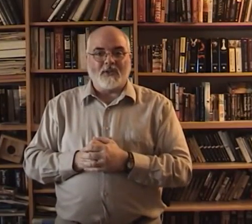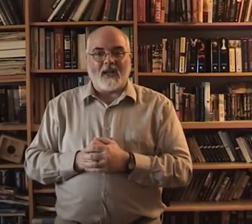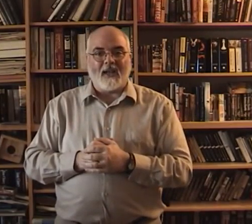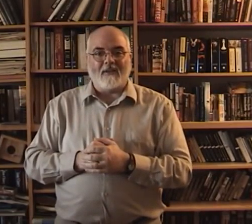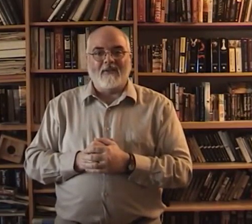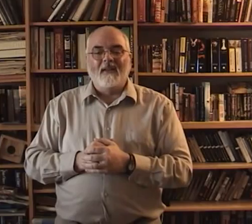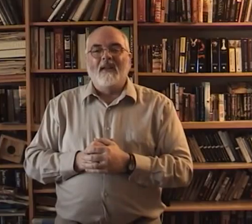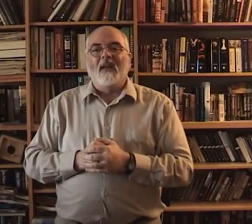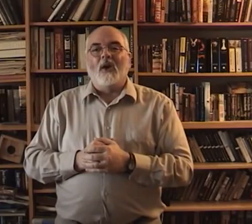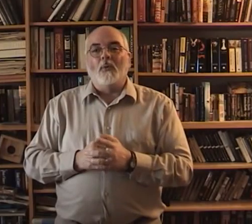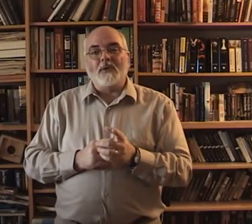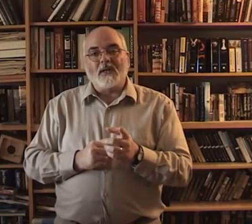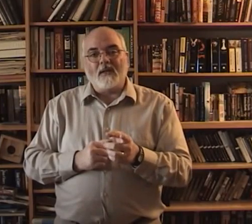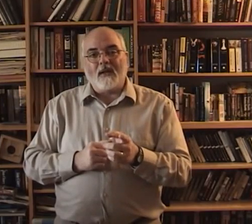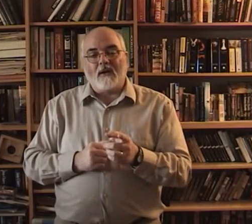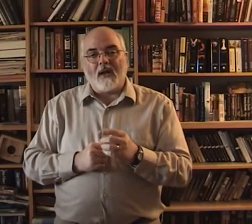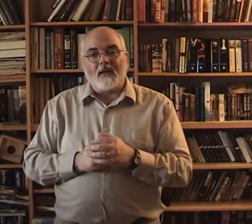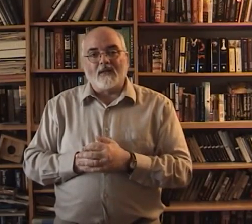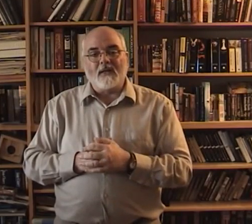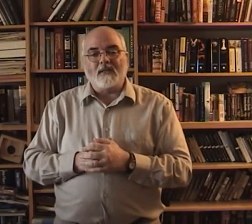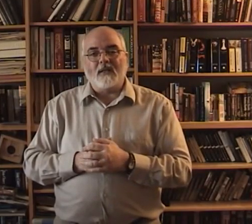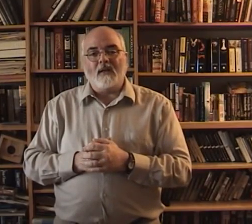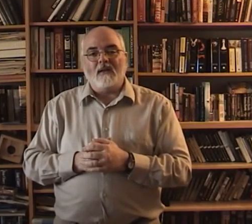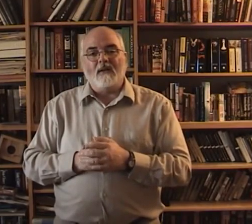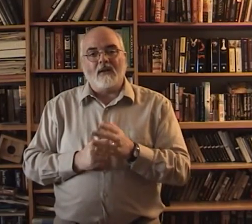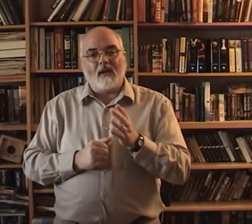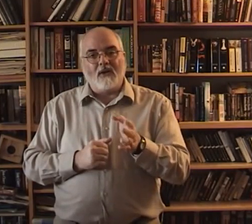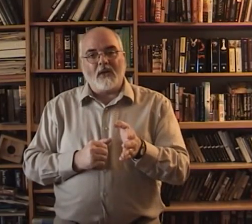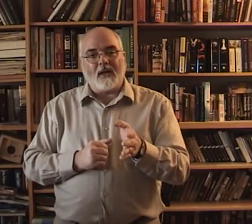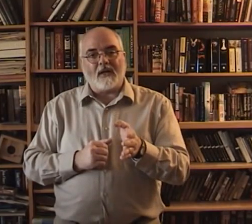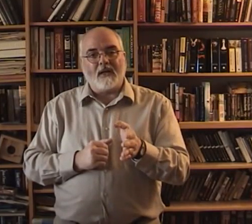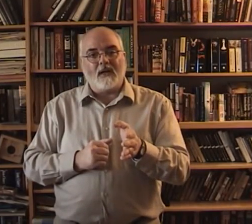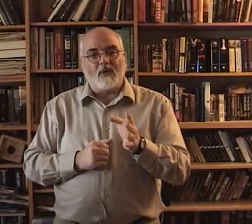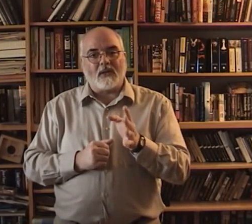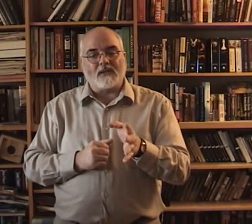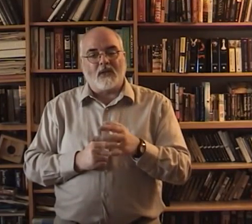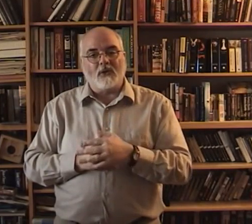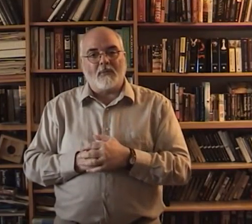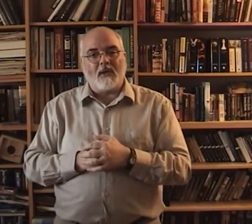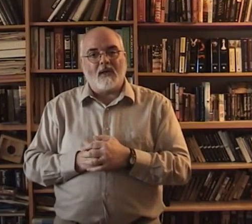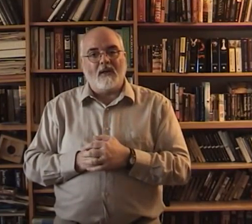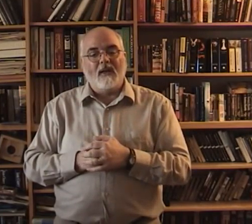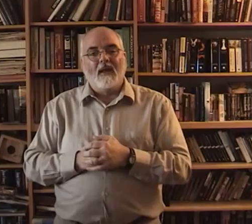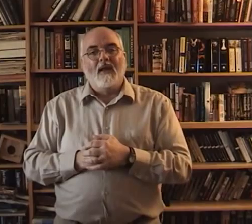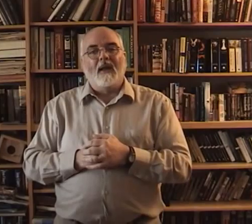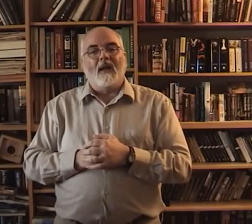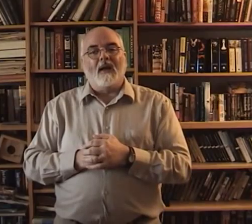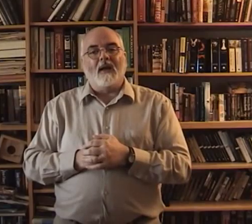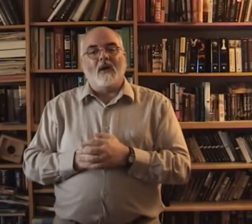All right. I'm hoping that was slow enough for you and that you can get through the song.